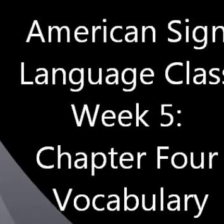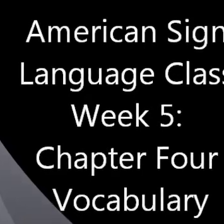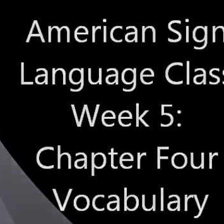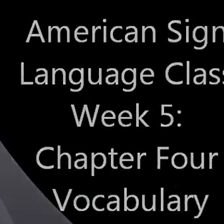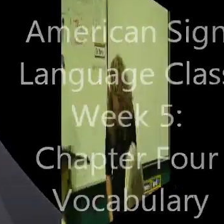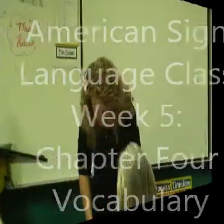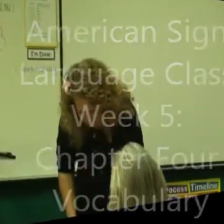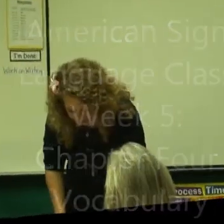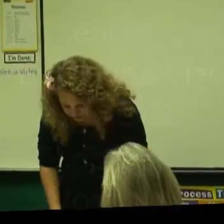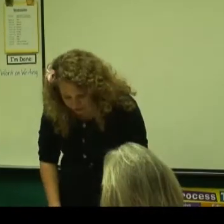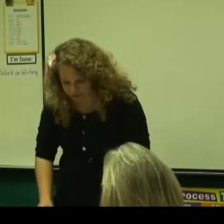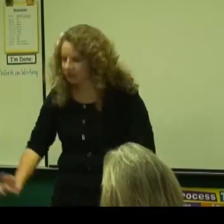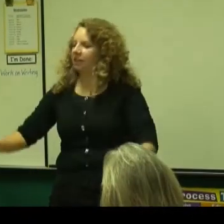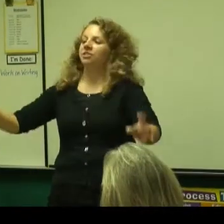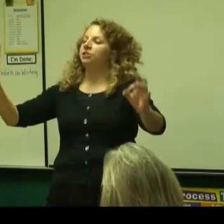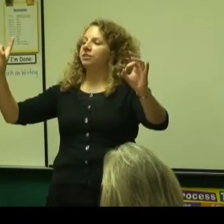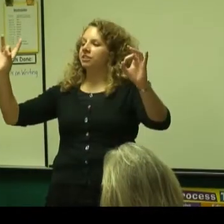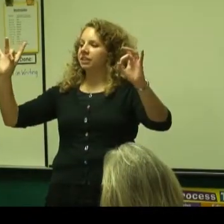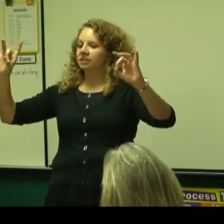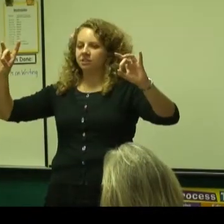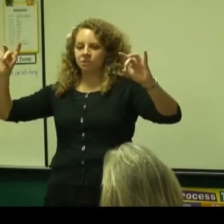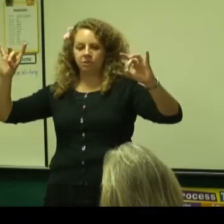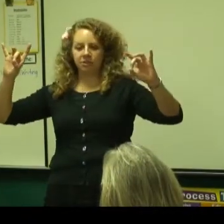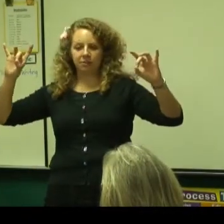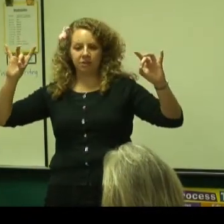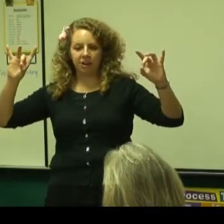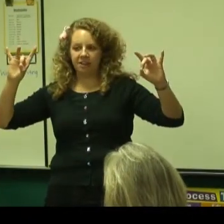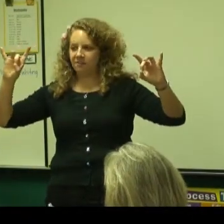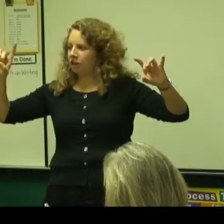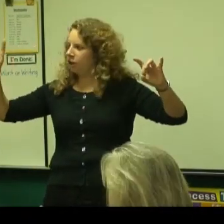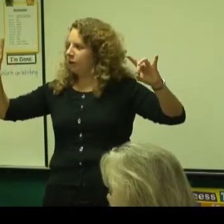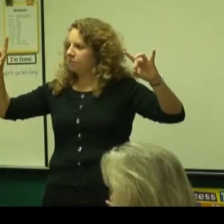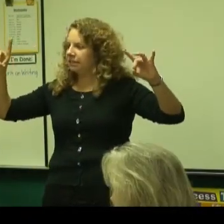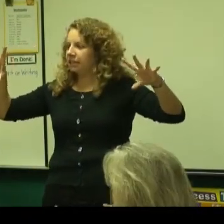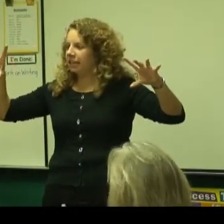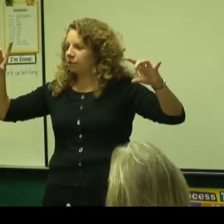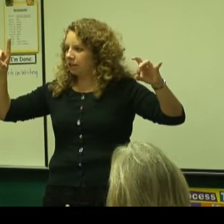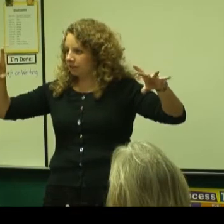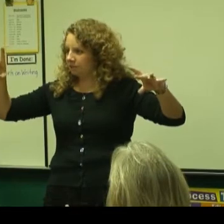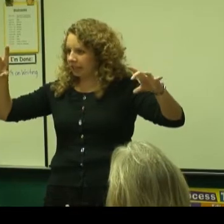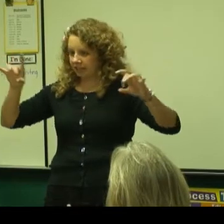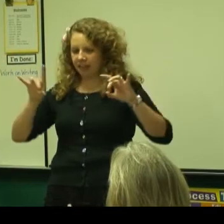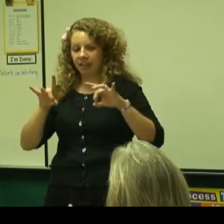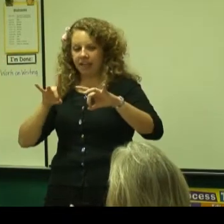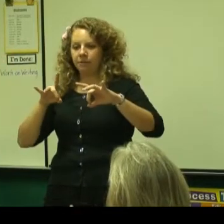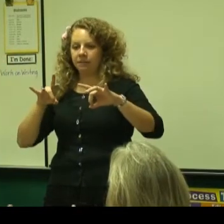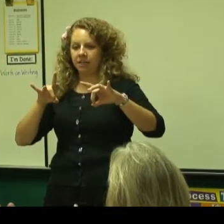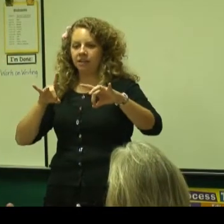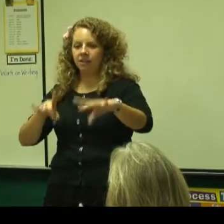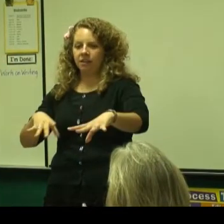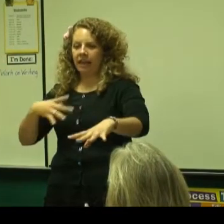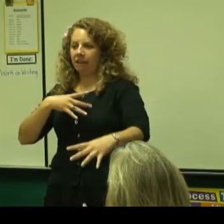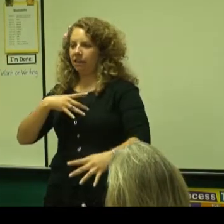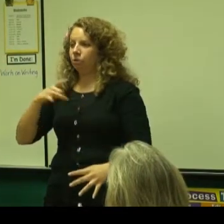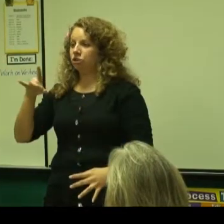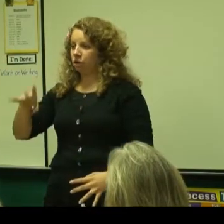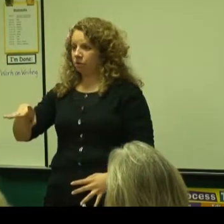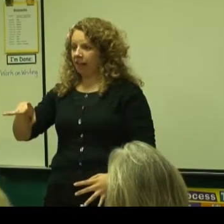Oh good, okay, I couldn't see his fingers. Okay, they're doing this, so it's like with your 8 finger, but it's like getting ready to flick, kind of like how we did hate or don't